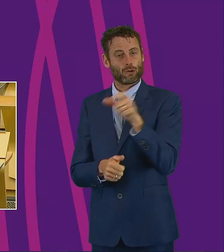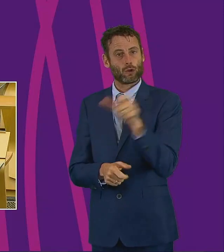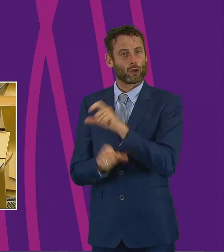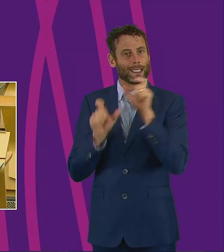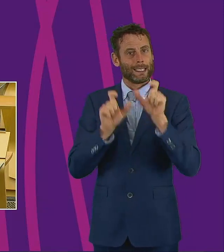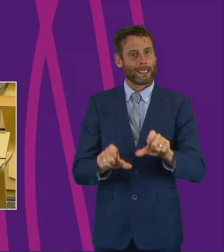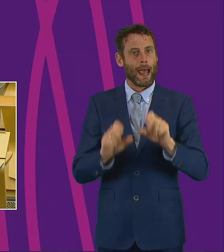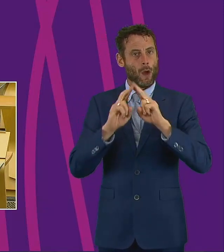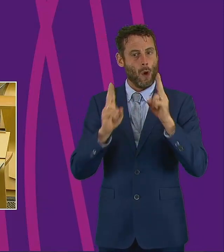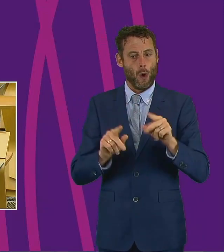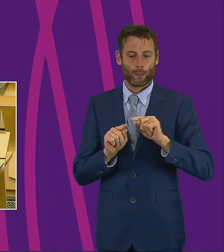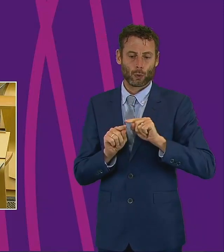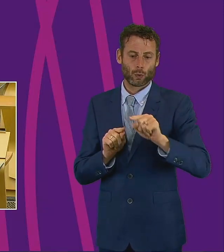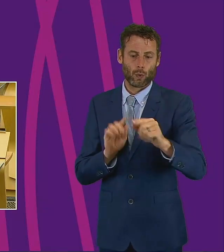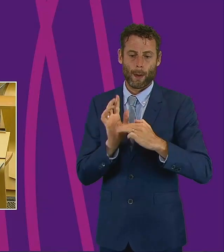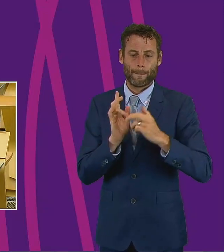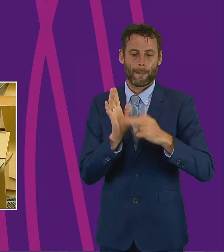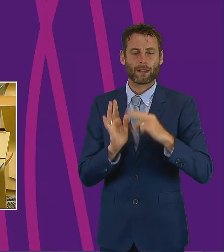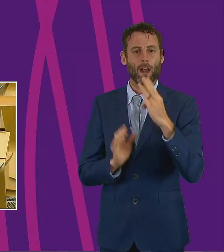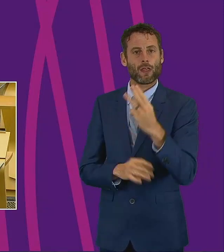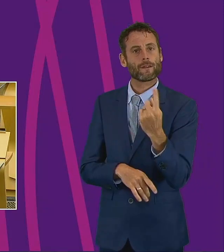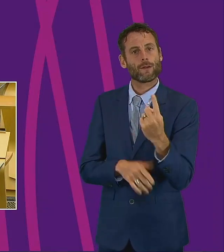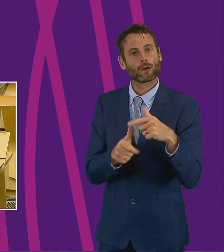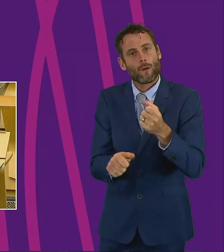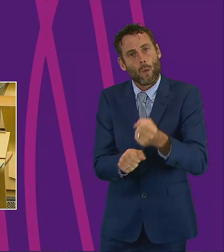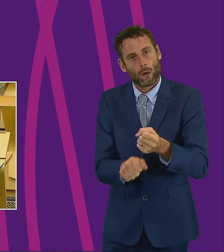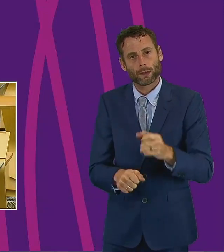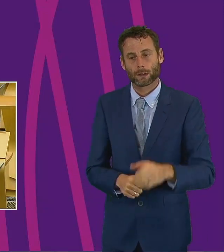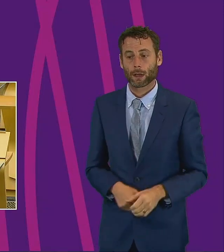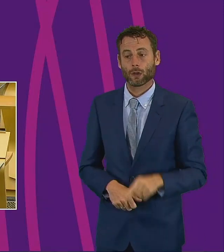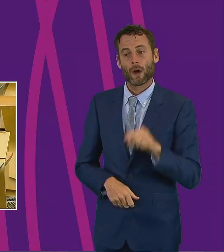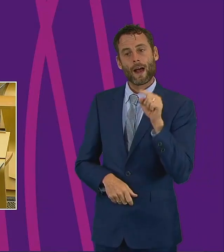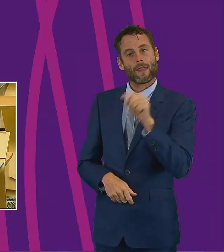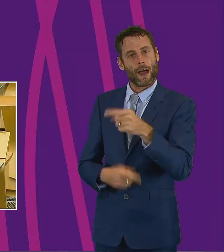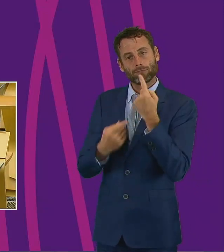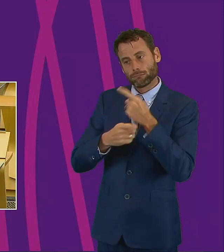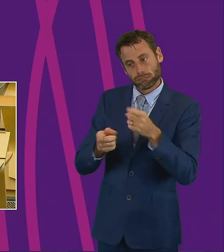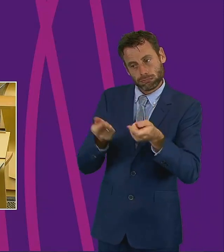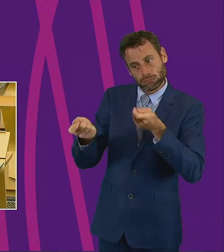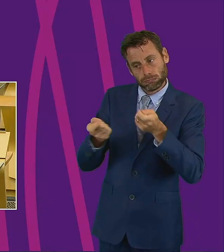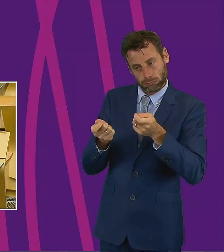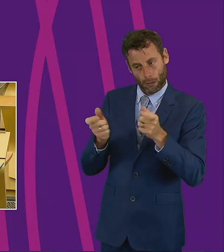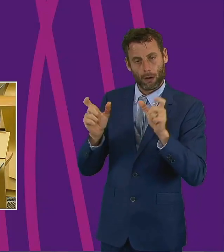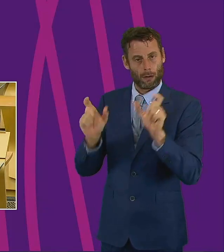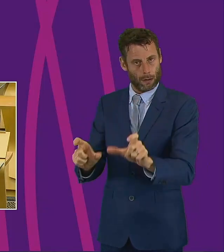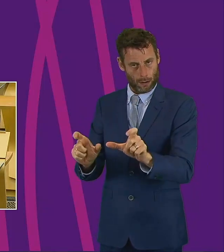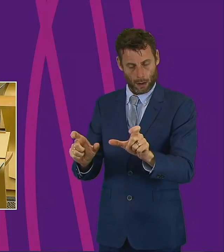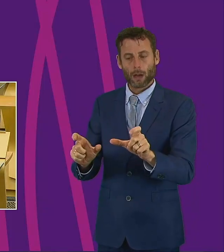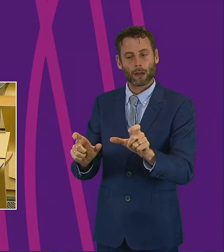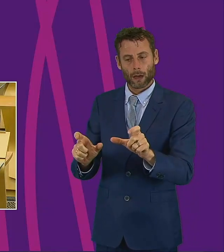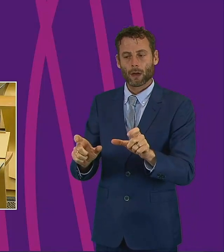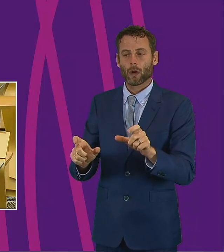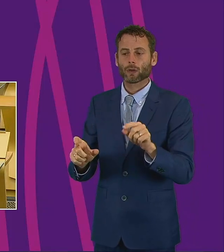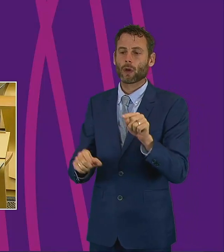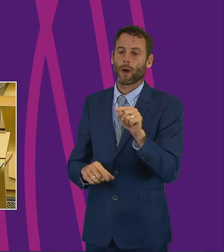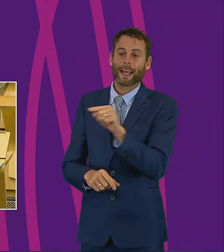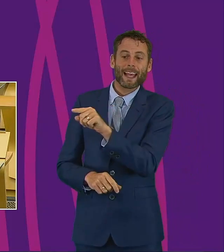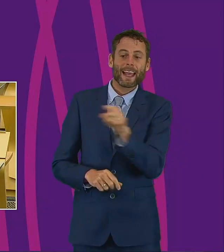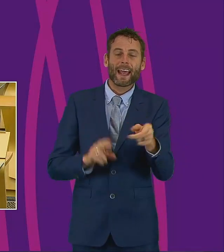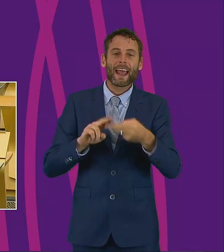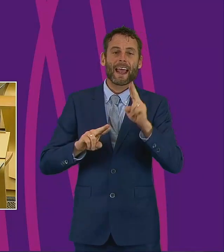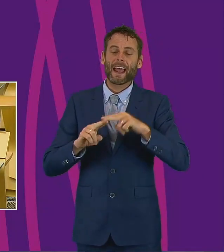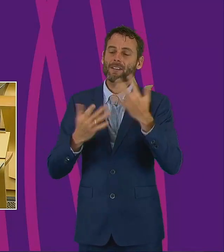31st August, and I want to emphasise that that restriction applies even if any of those individuals have received a negative